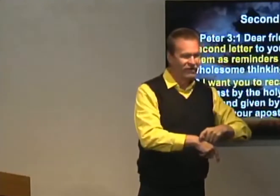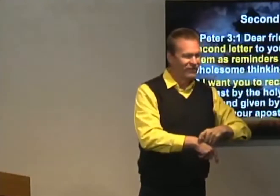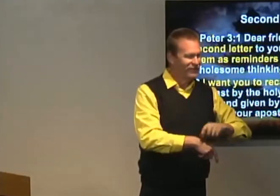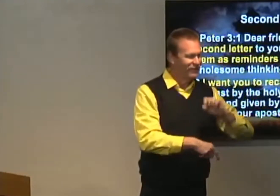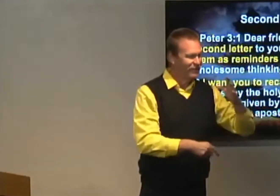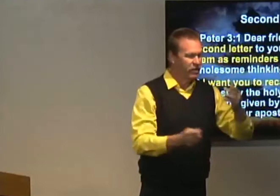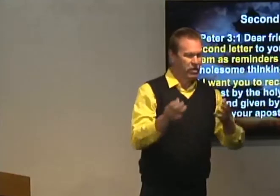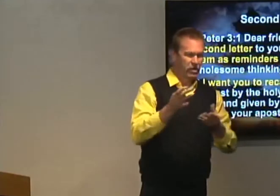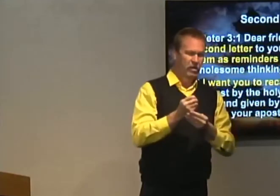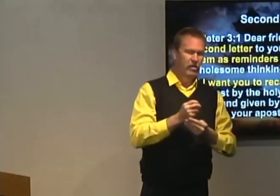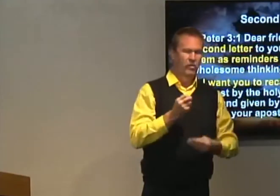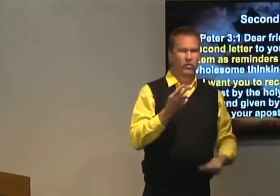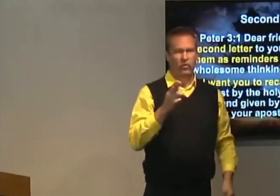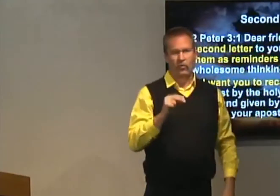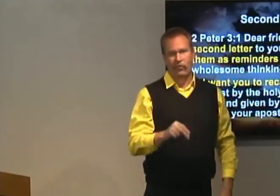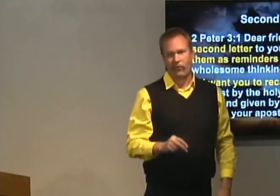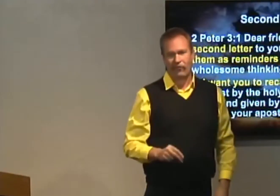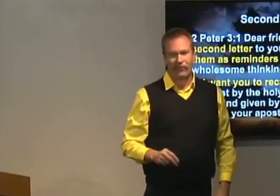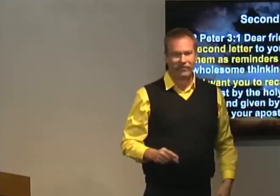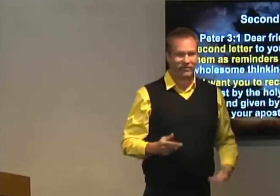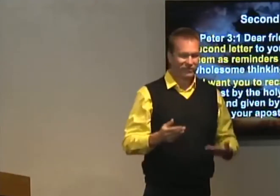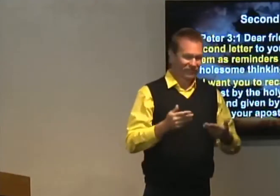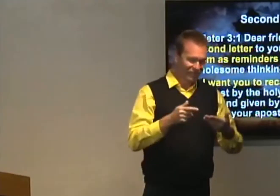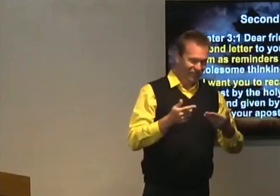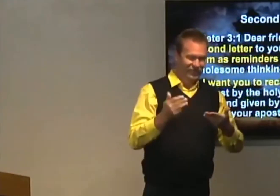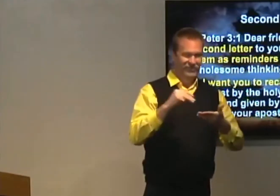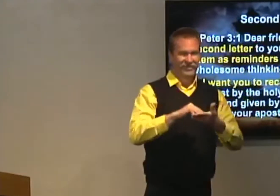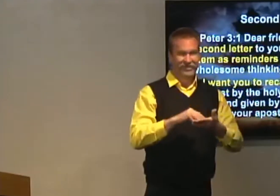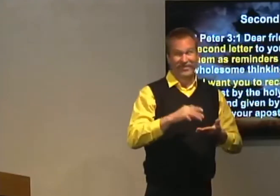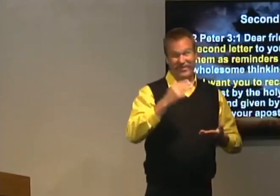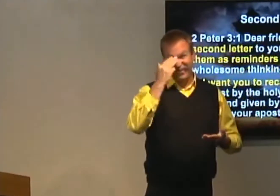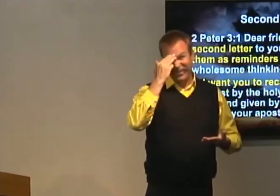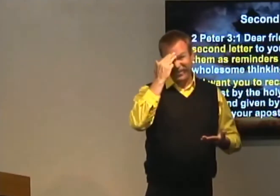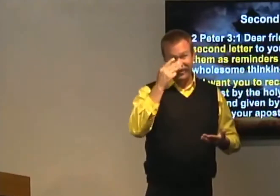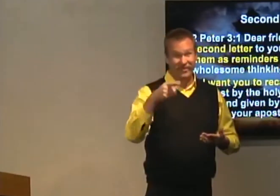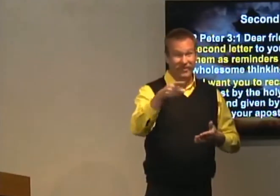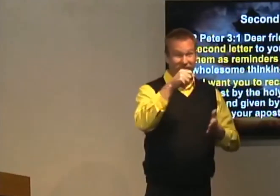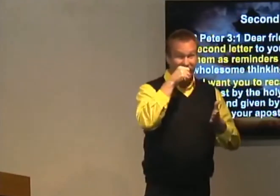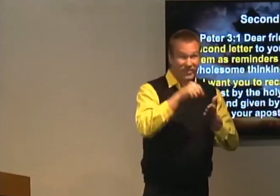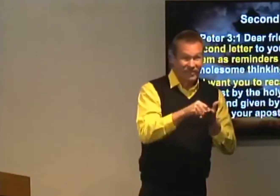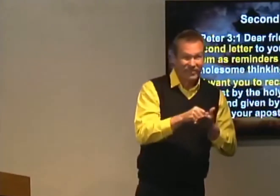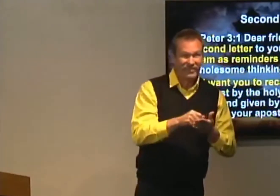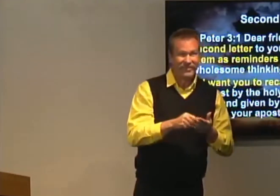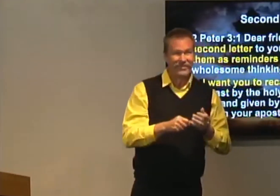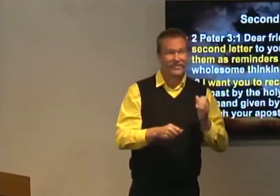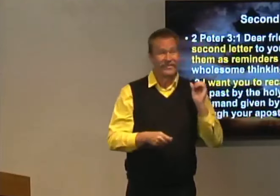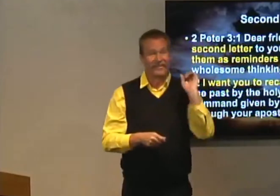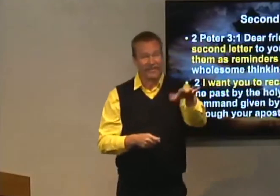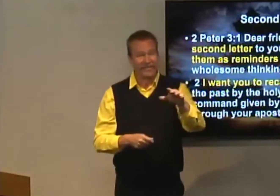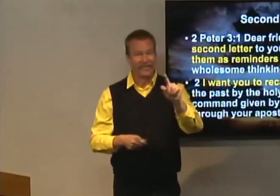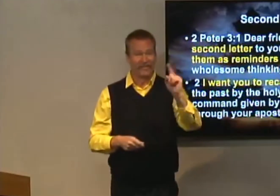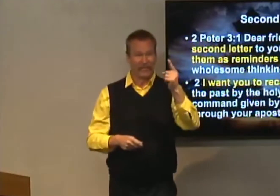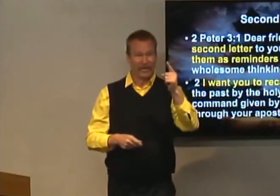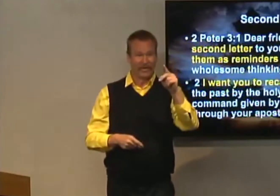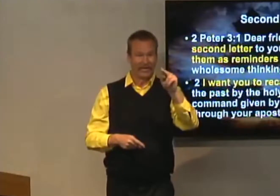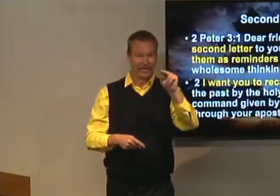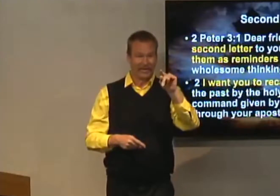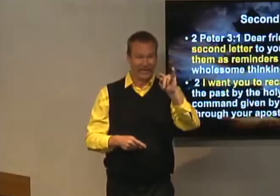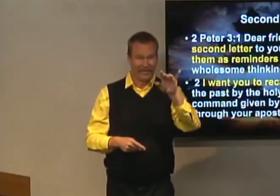Second time? Oh, yeah. Oh, no. We got another letter. Oh, geez. You know, but he sent it the